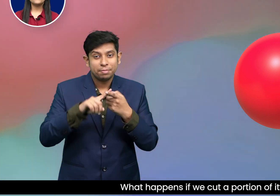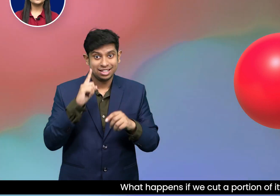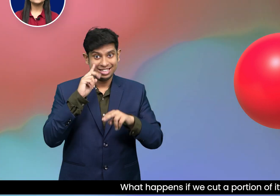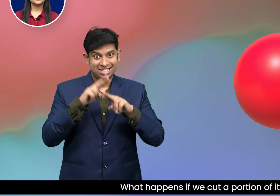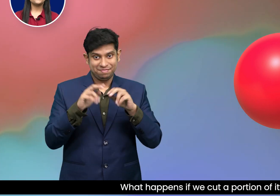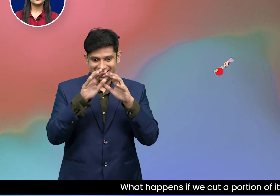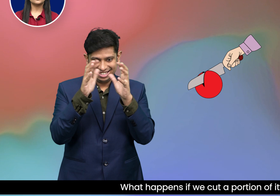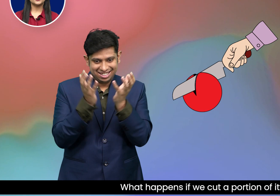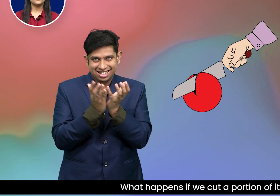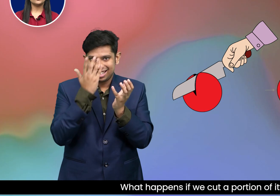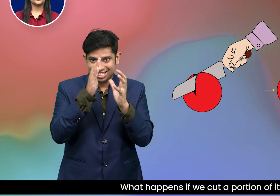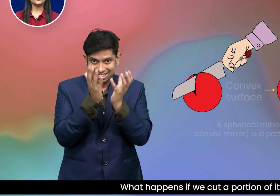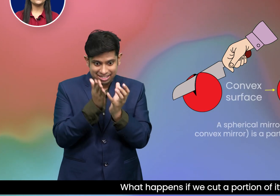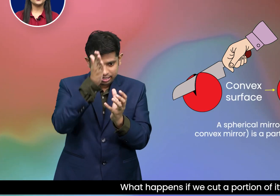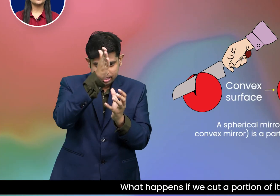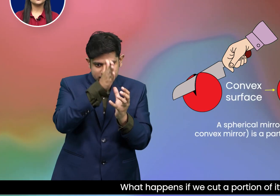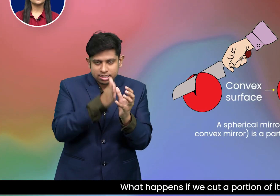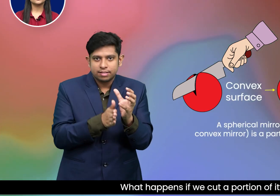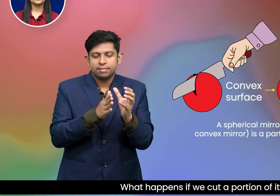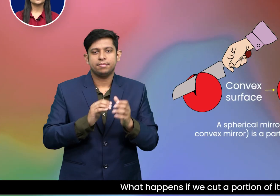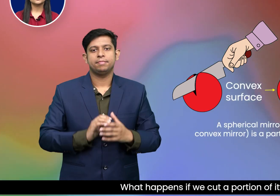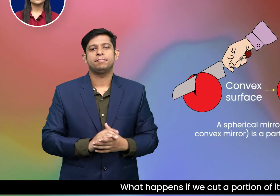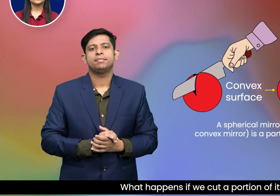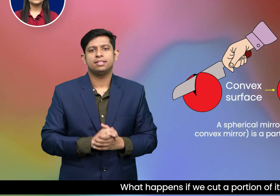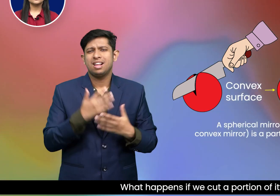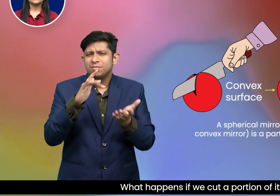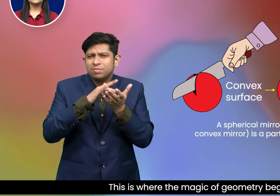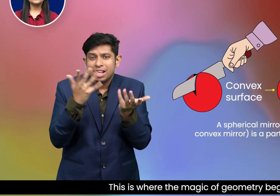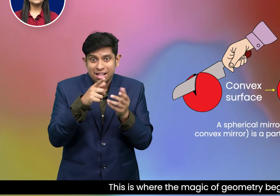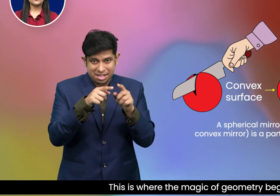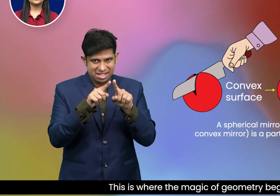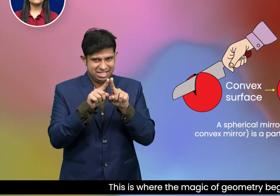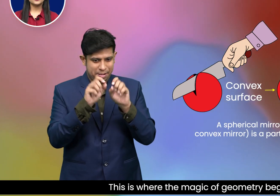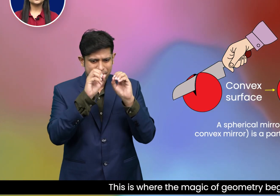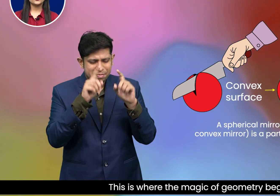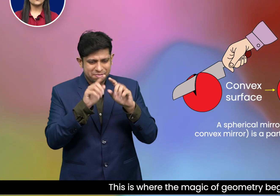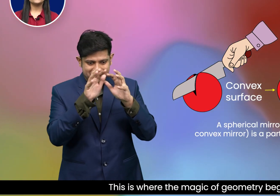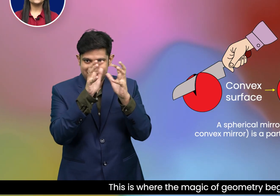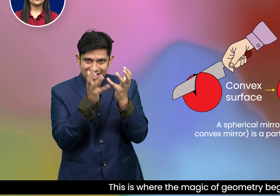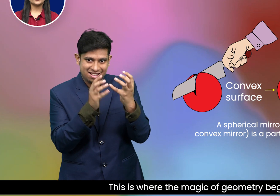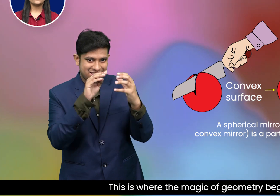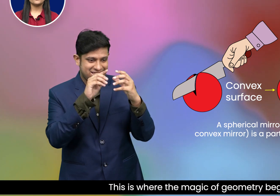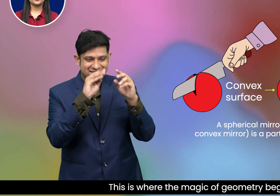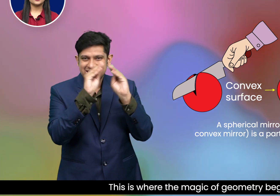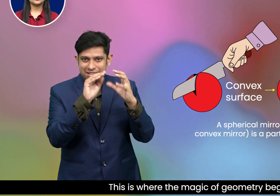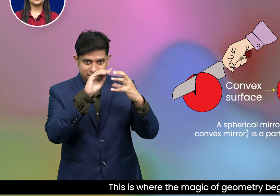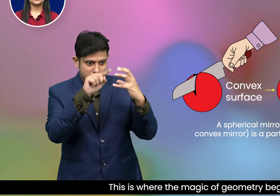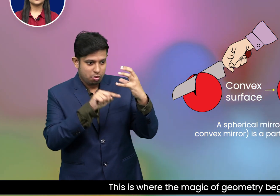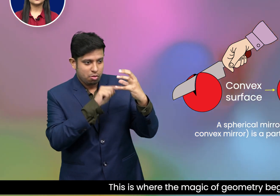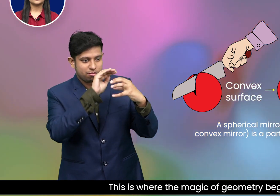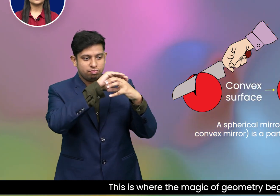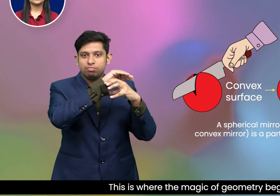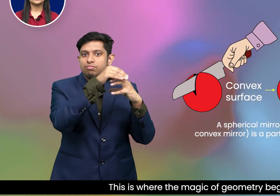What happens if we cut a portion of it? This is where the magic of geometry